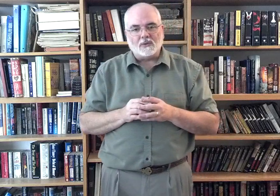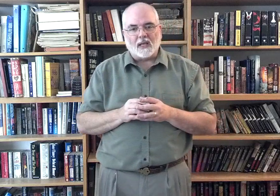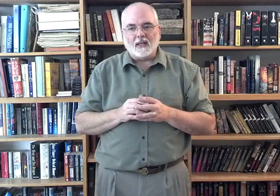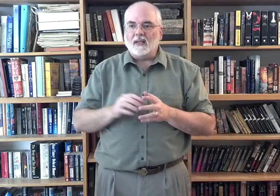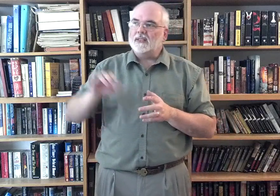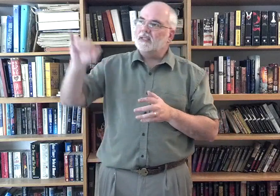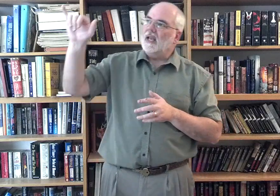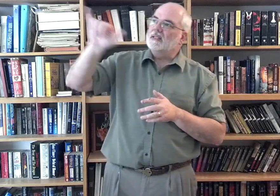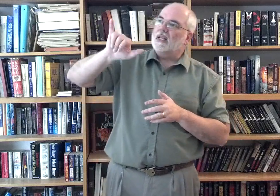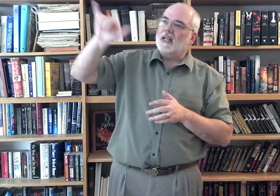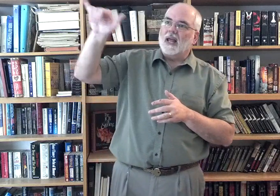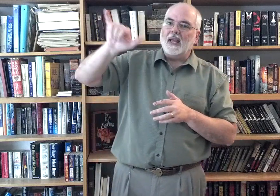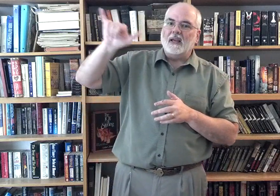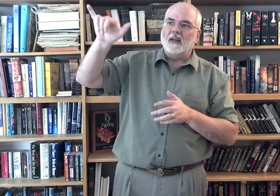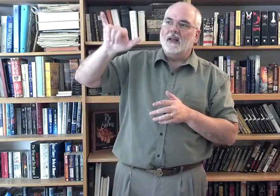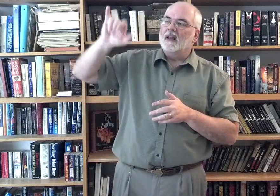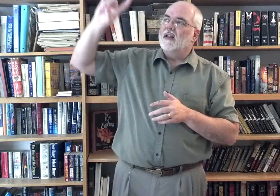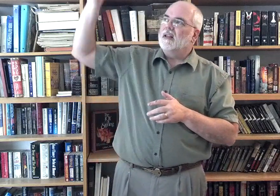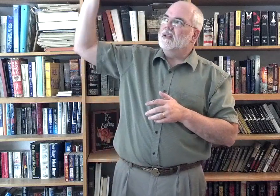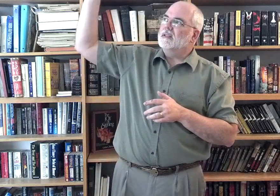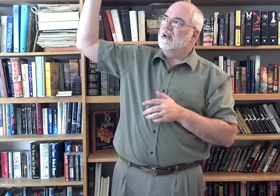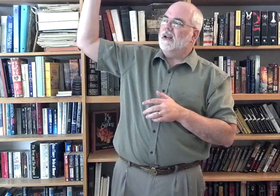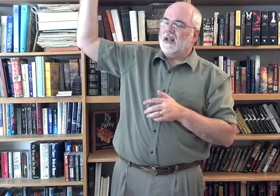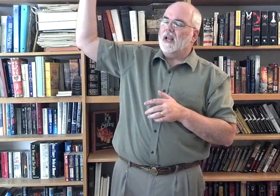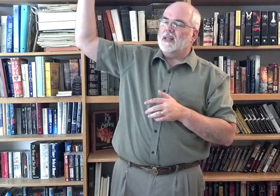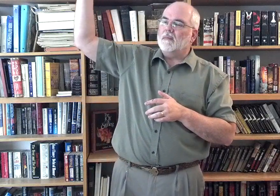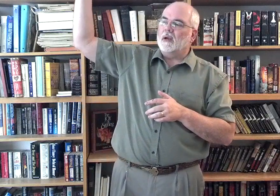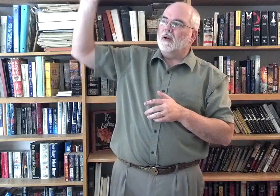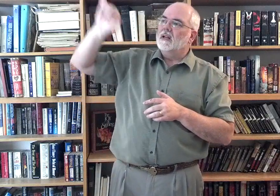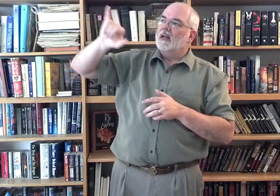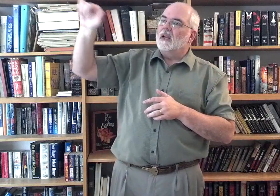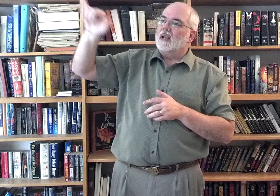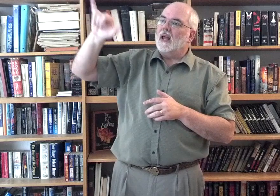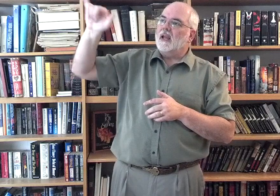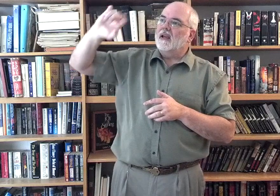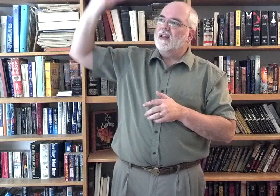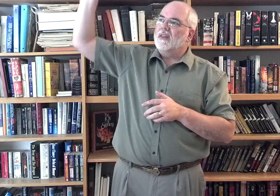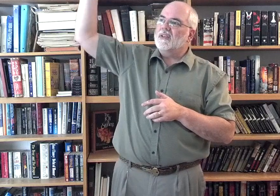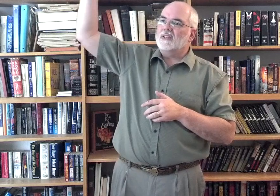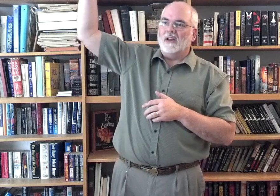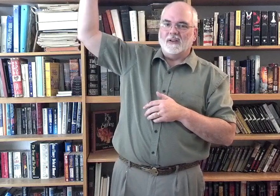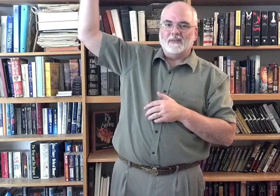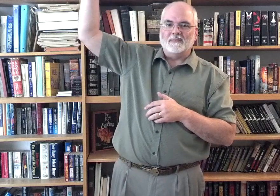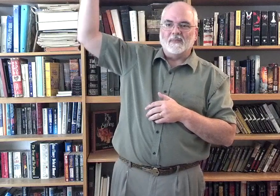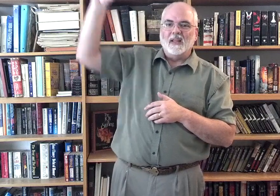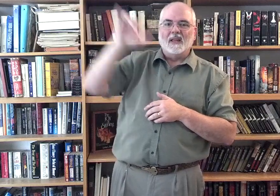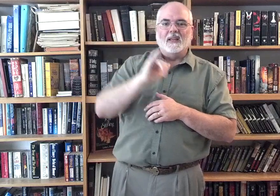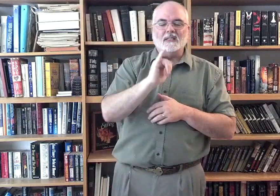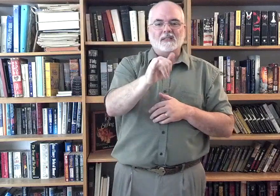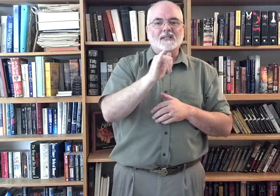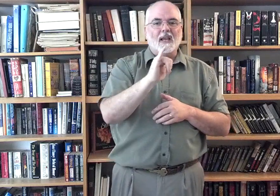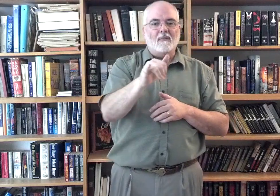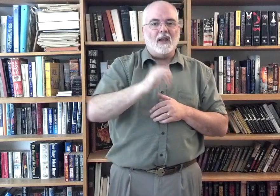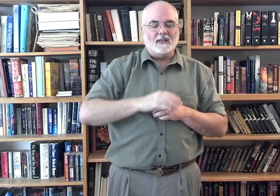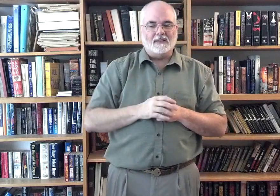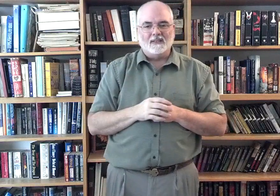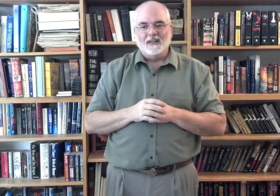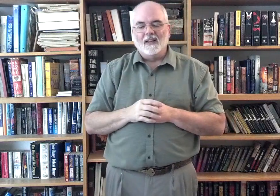sign this as like the sun. I think I like that better. Right? Like the sun. This is the same as.